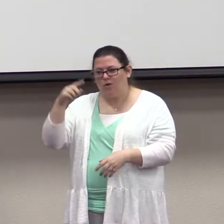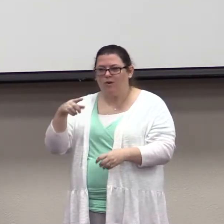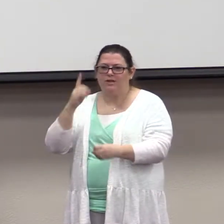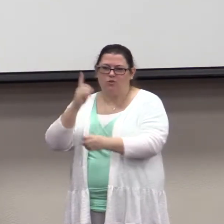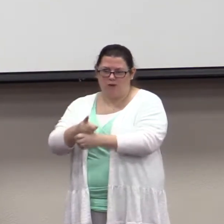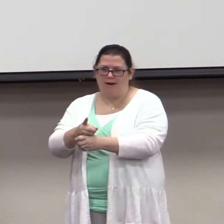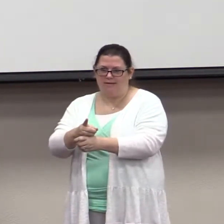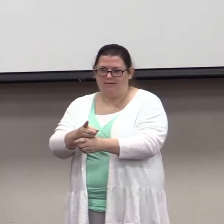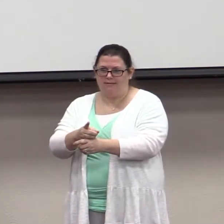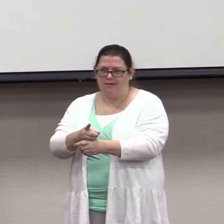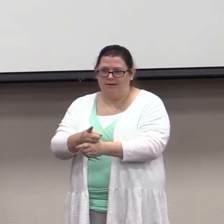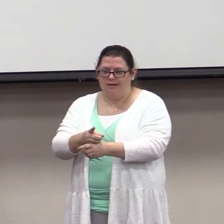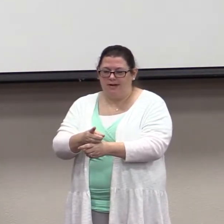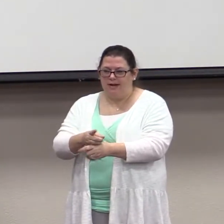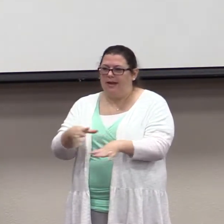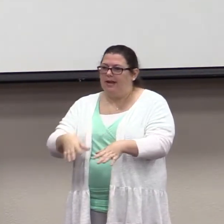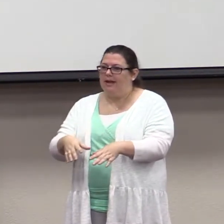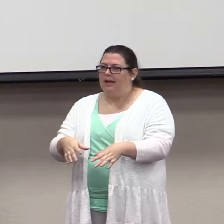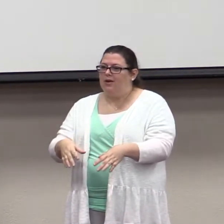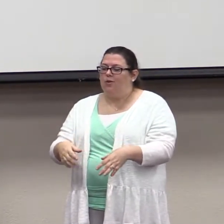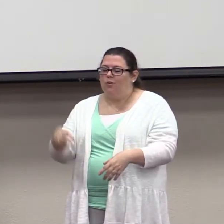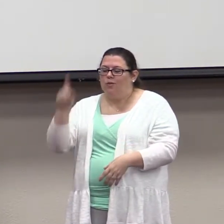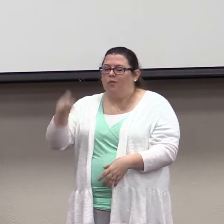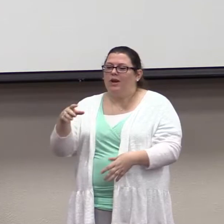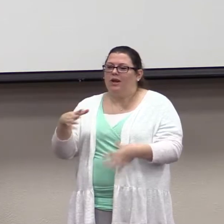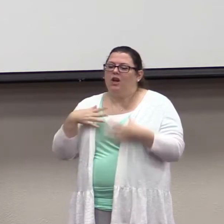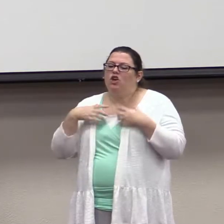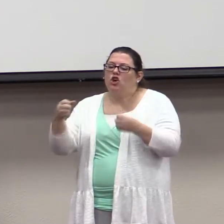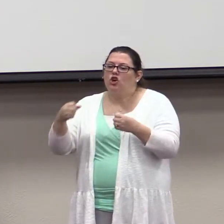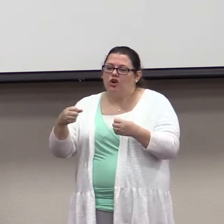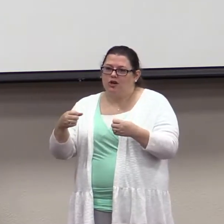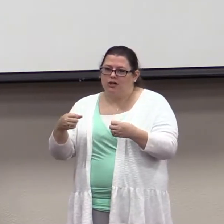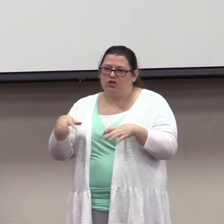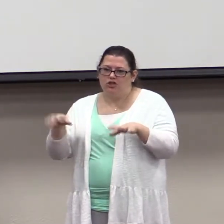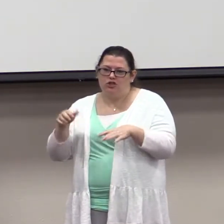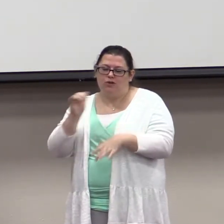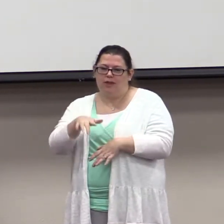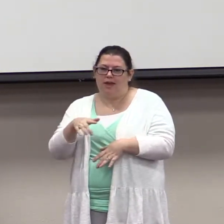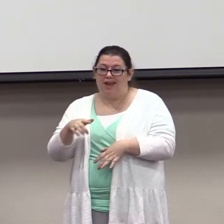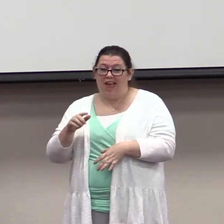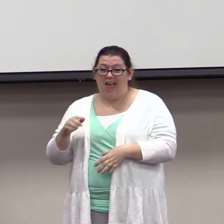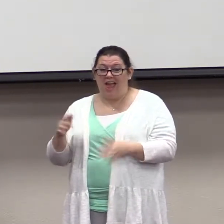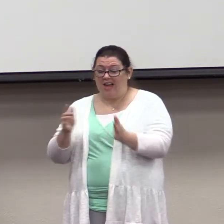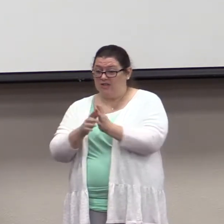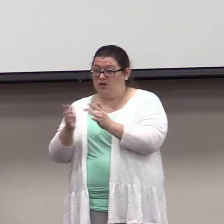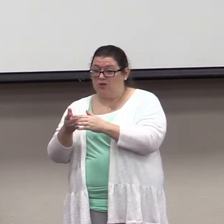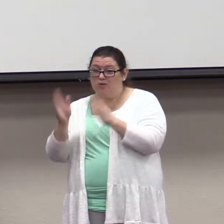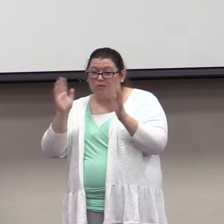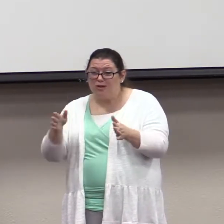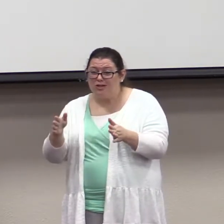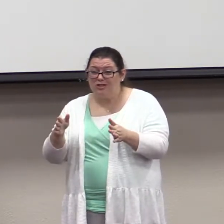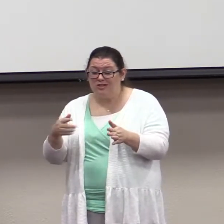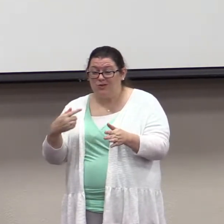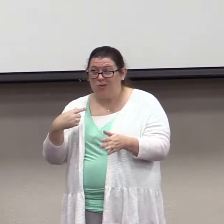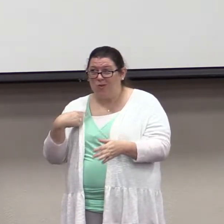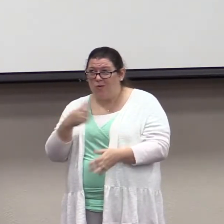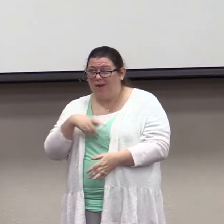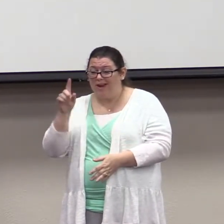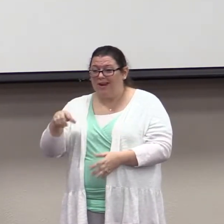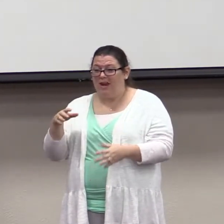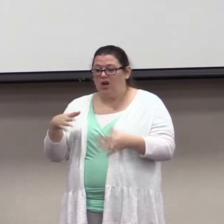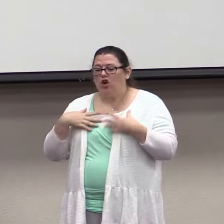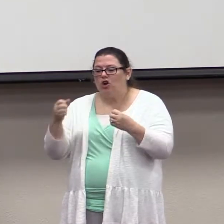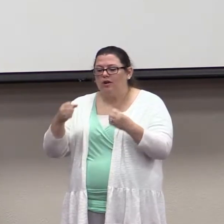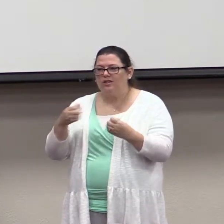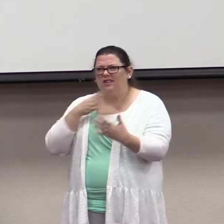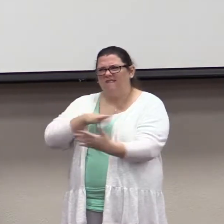as Christians, we should all have such courage in the face of how the world tells us to conform to itself and its standards.